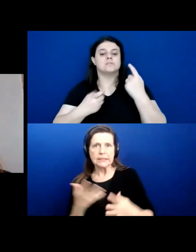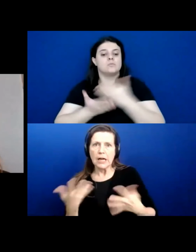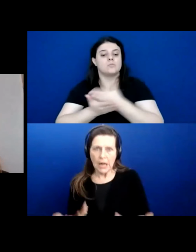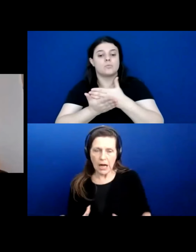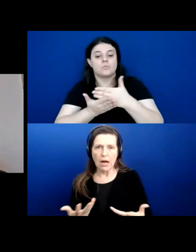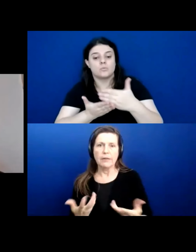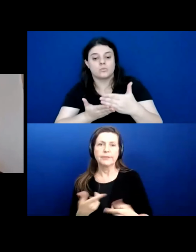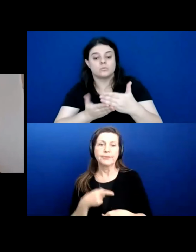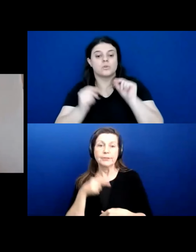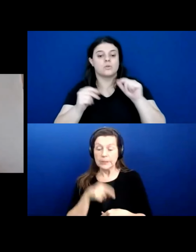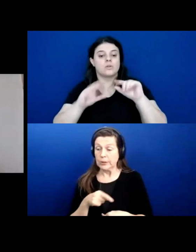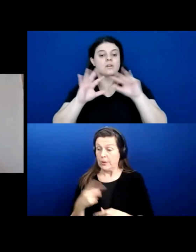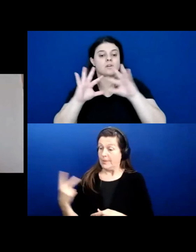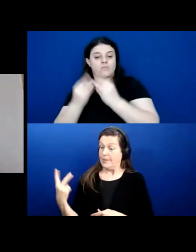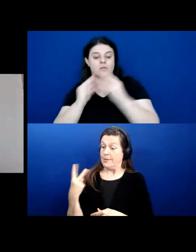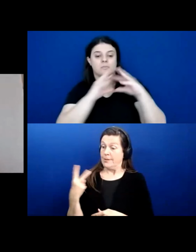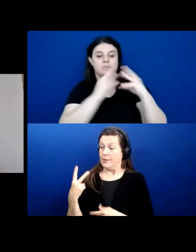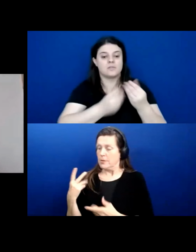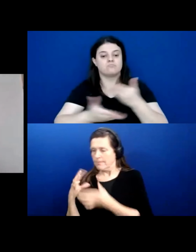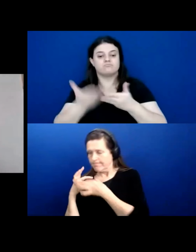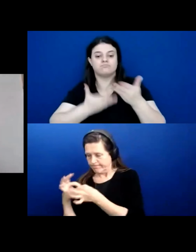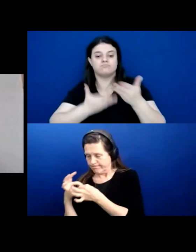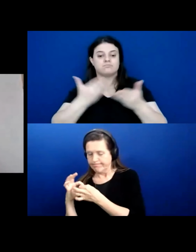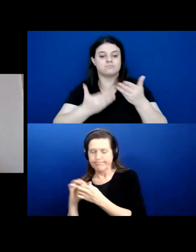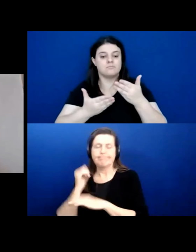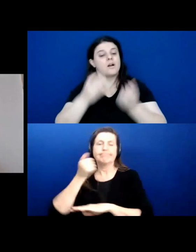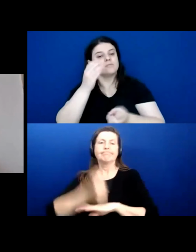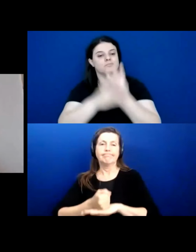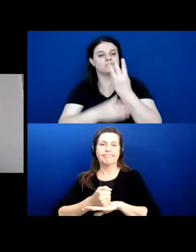families, and this is where Sense was born.